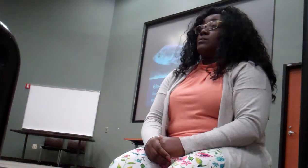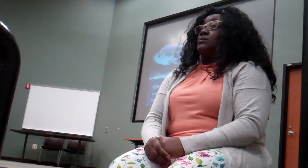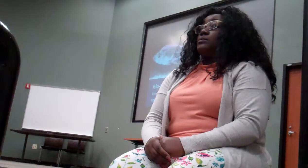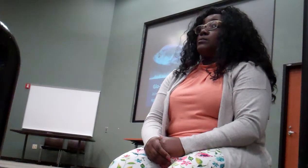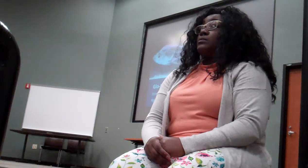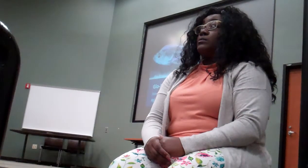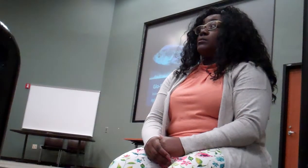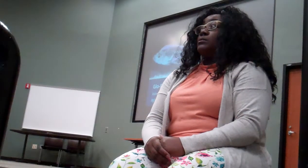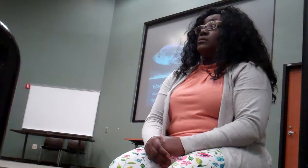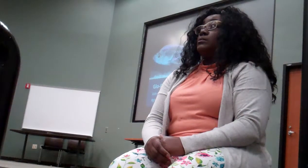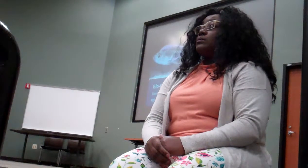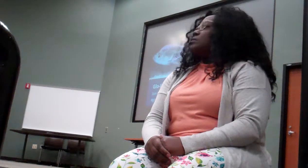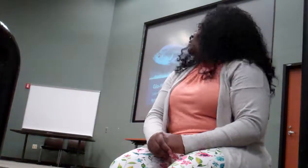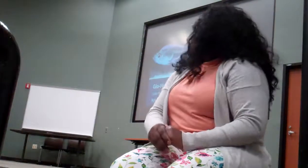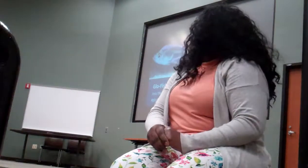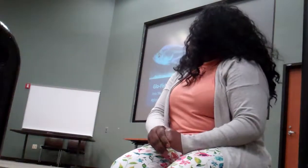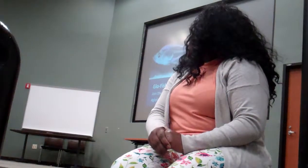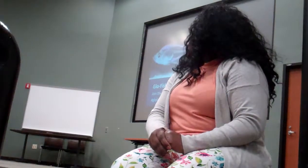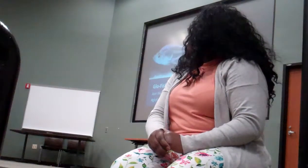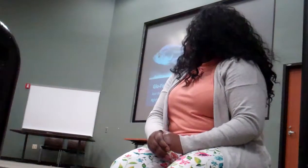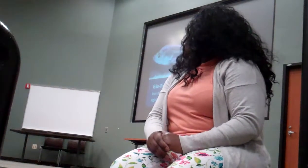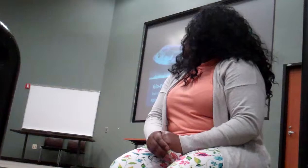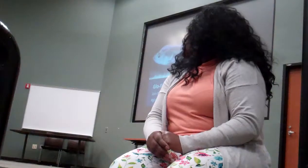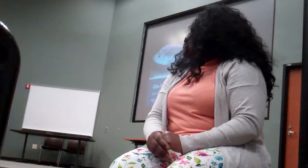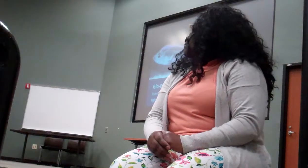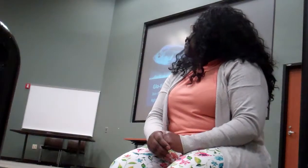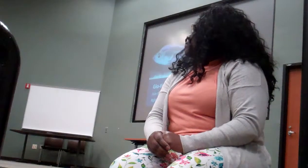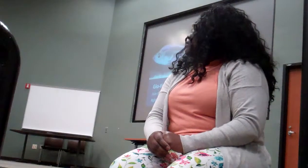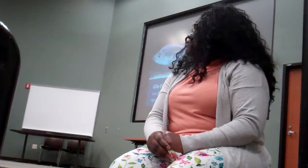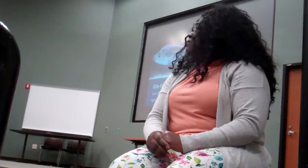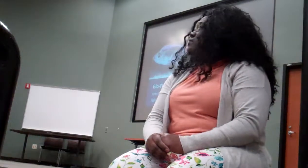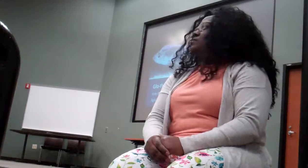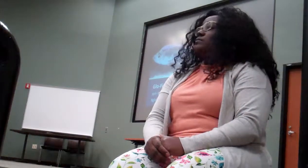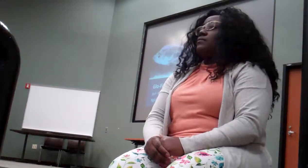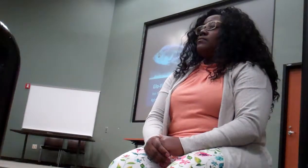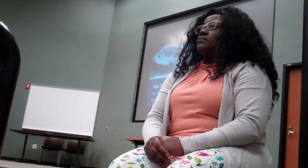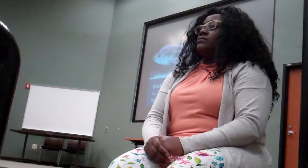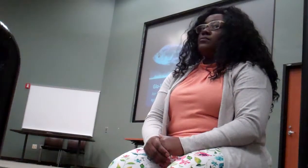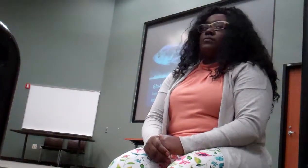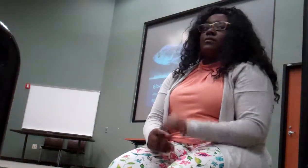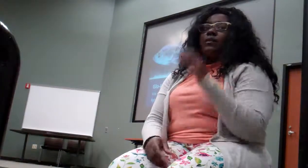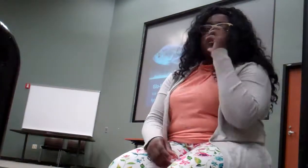No, that exam's written, which is good for me.